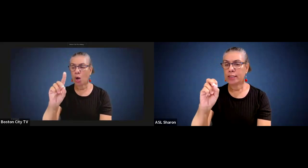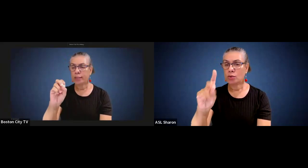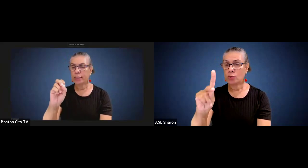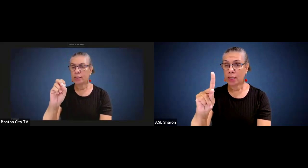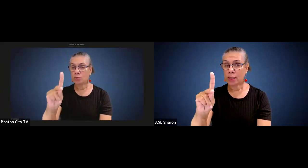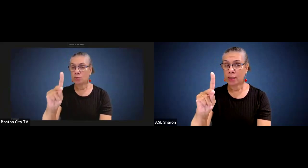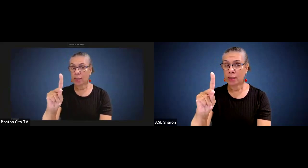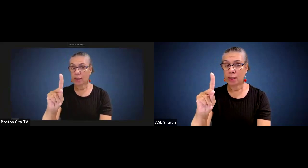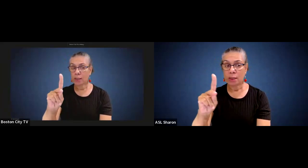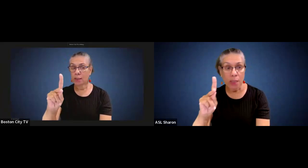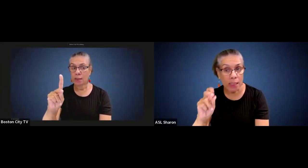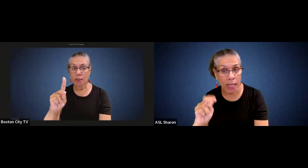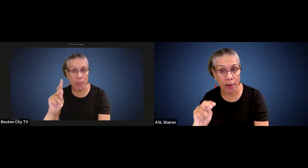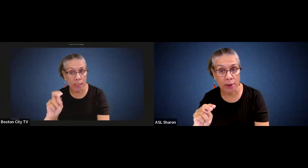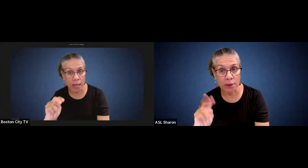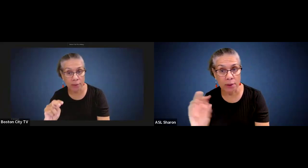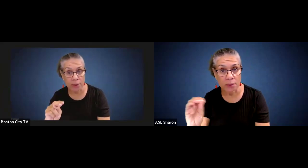Karen, you're not speaking? Yeah.